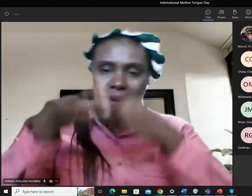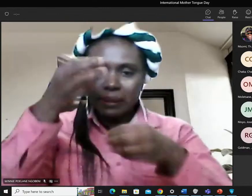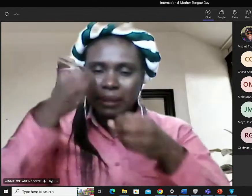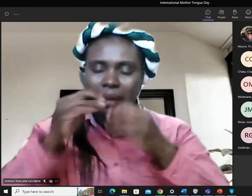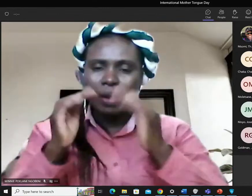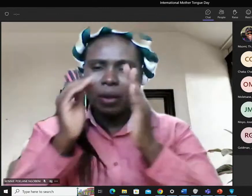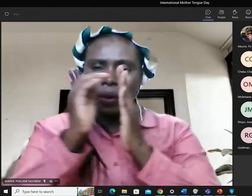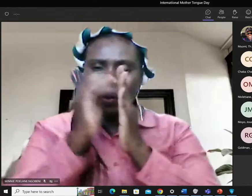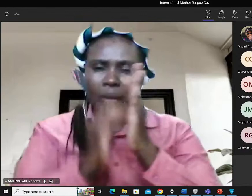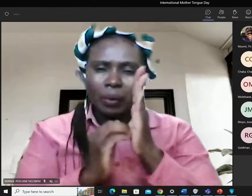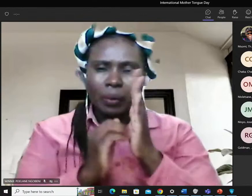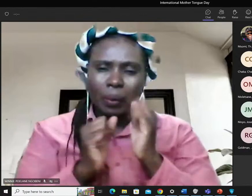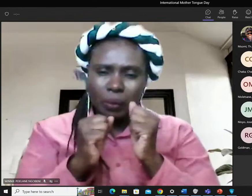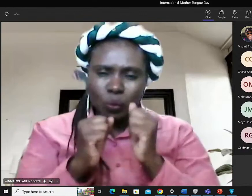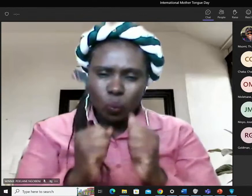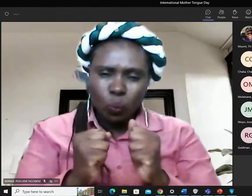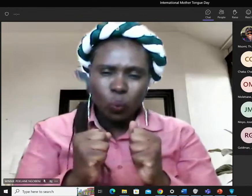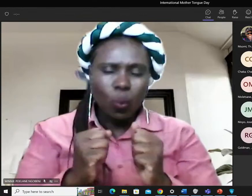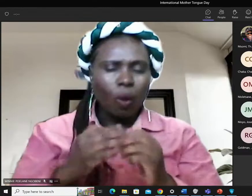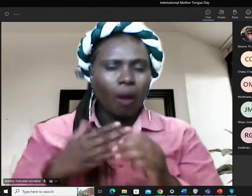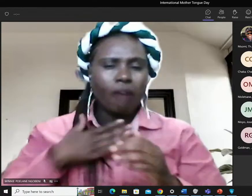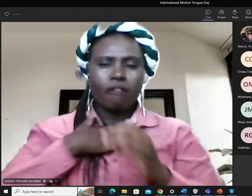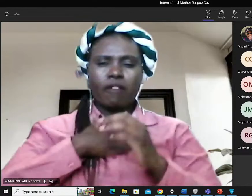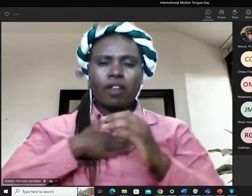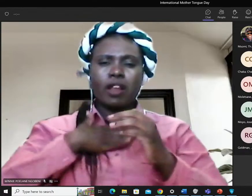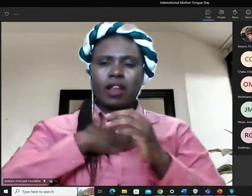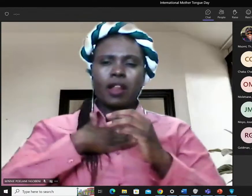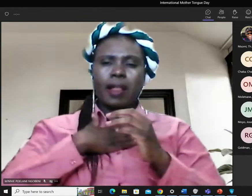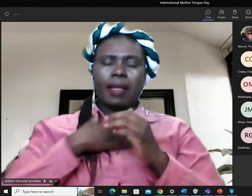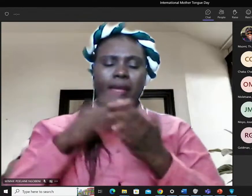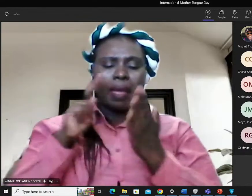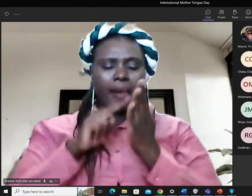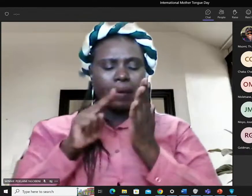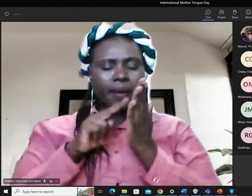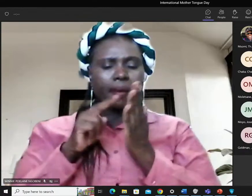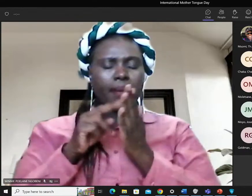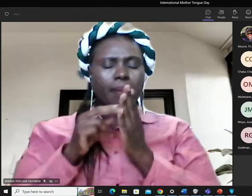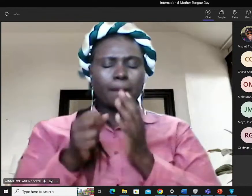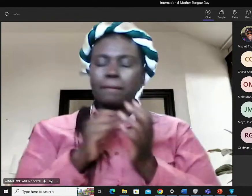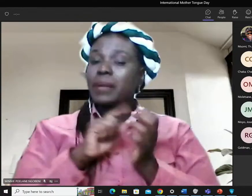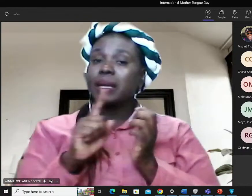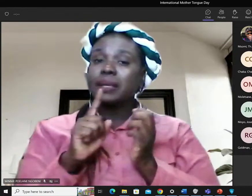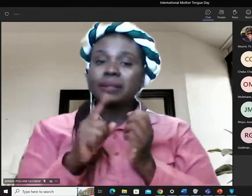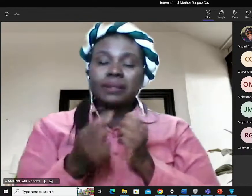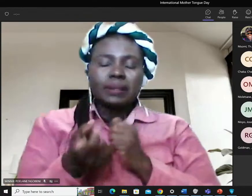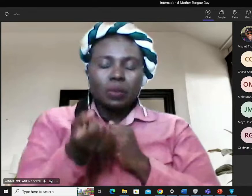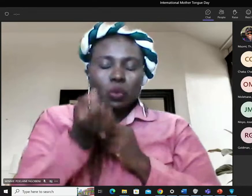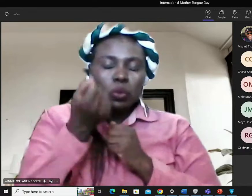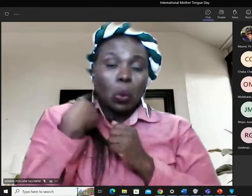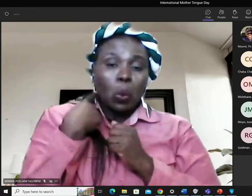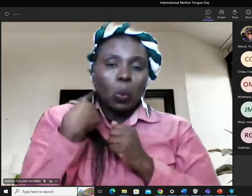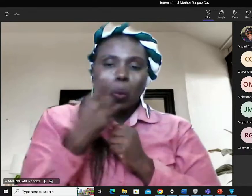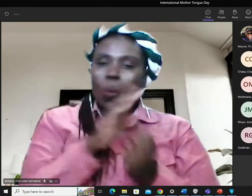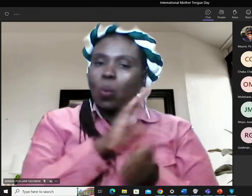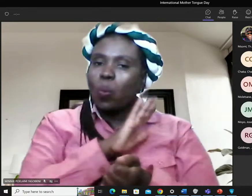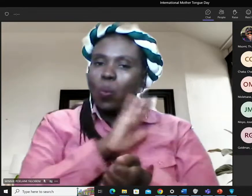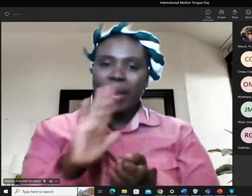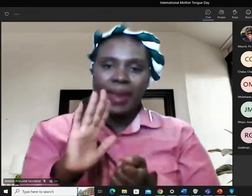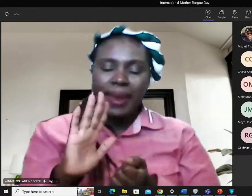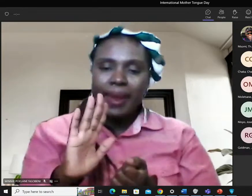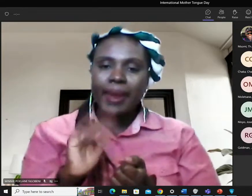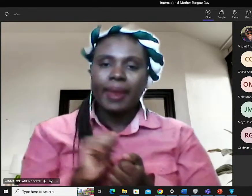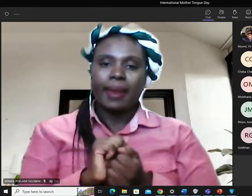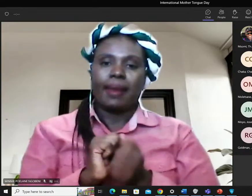effort. The student shouldn't feel like, you know what, I'm reading this, but I'm not getting to where I need to get to. And the learning space must